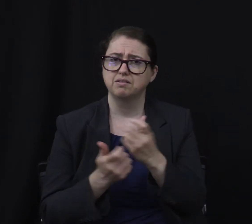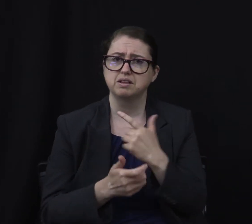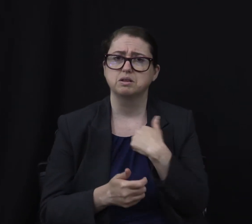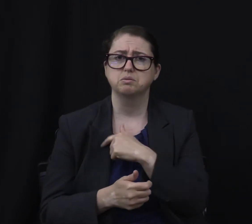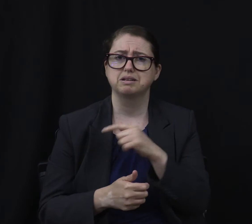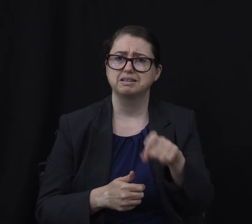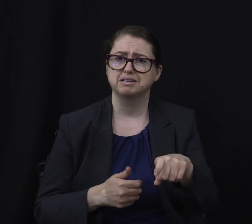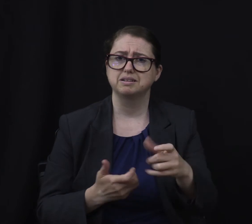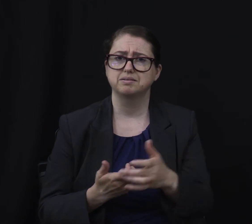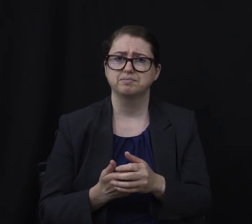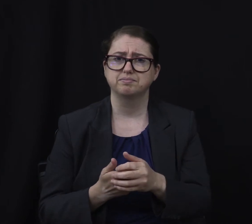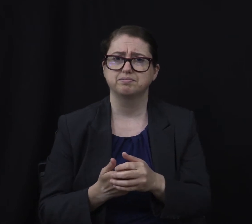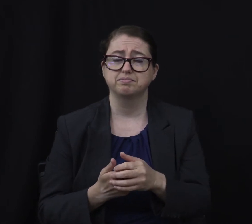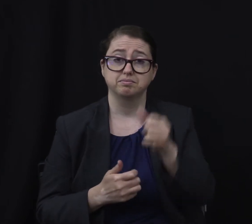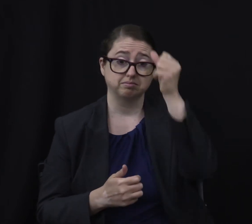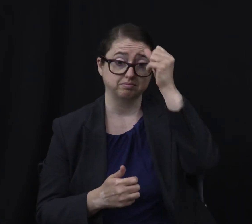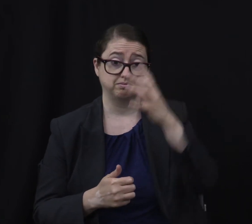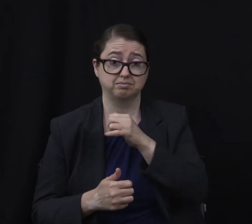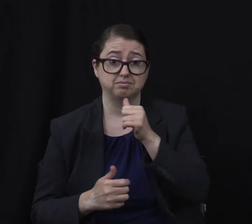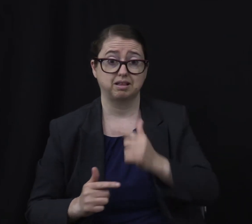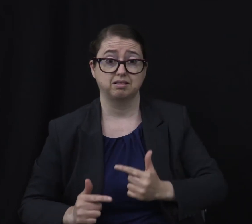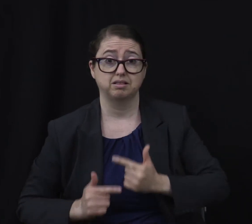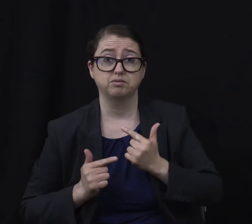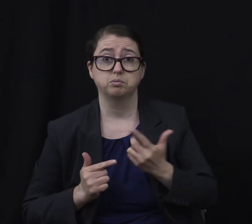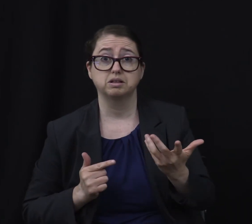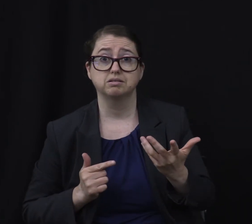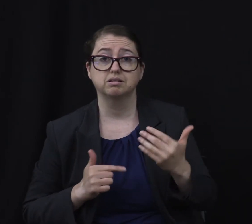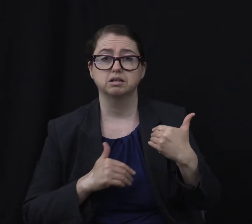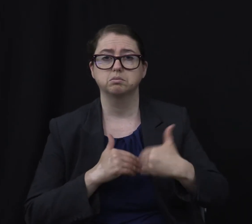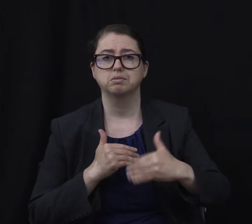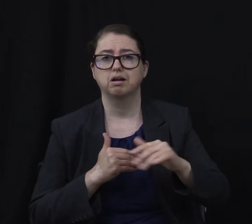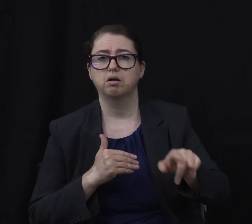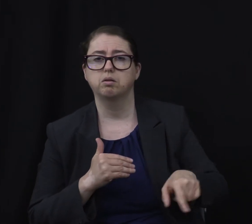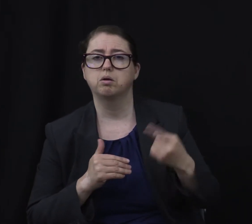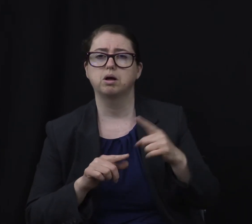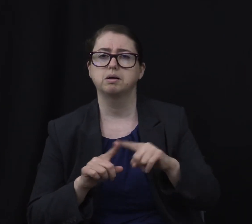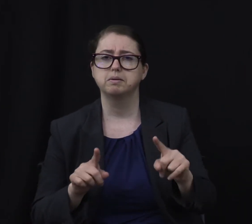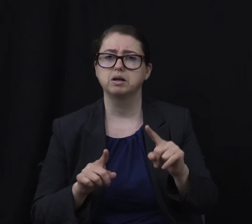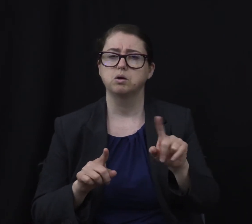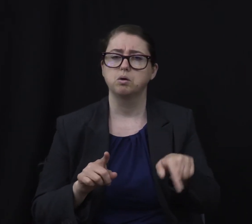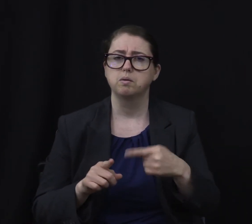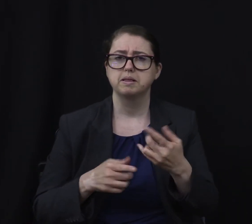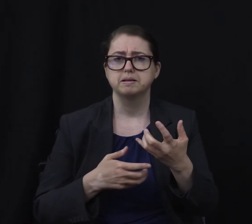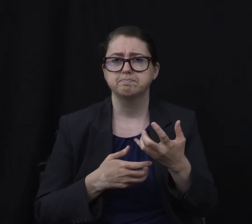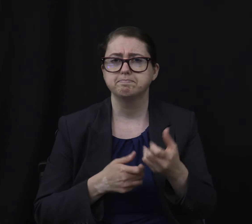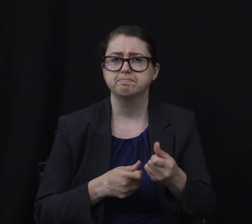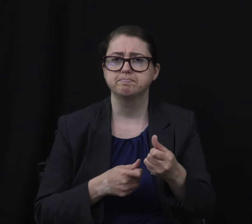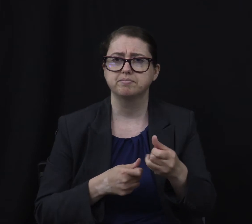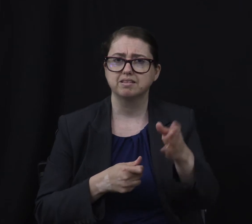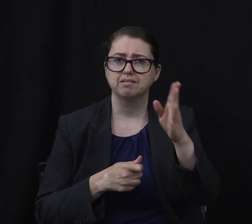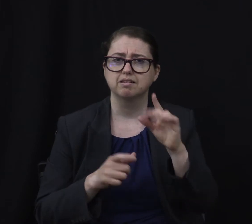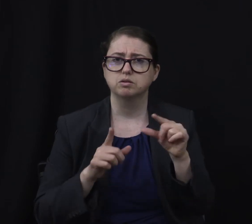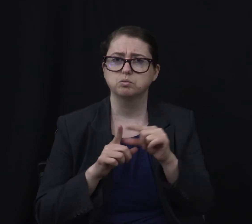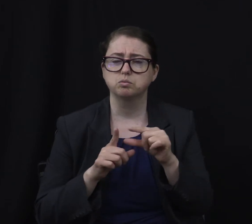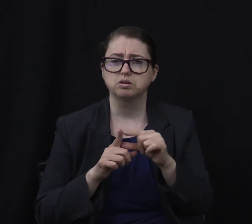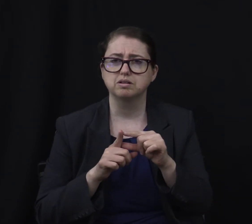Man should not live by what? By bread alone, but by every word that proceedeth out of the mouth of God.